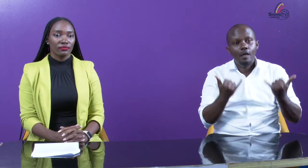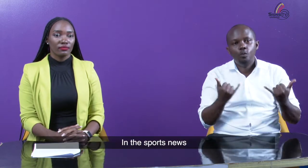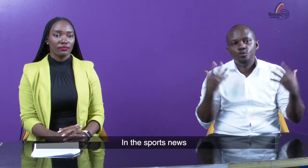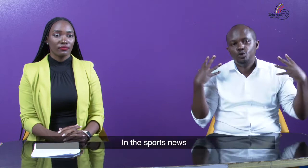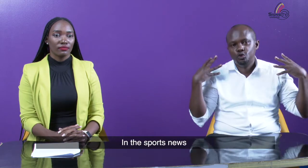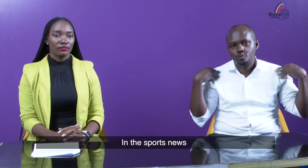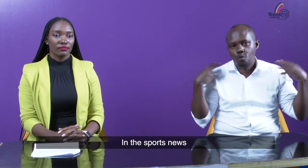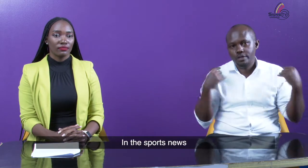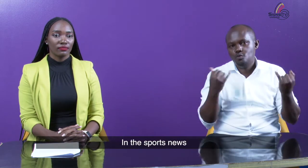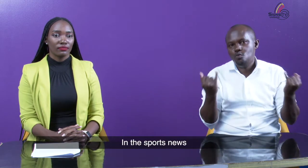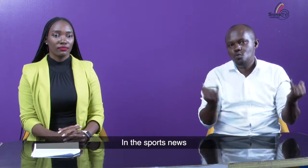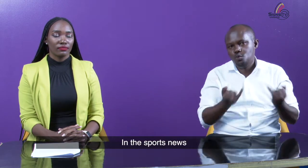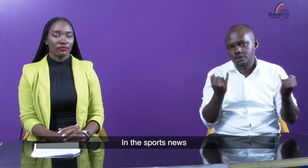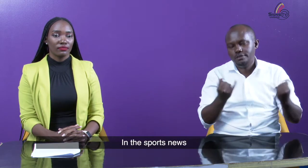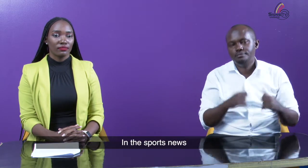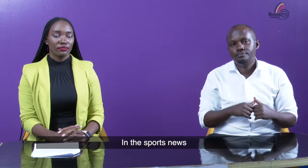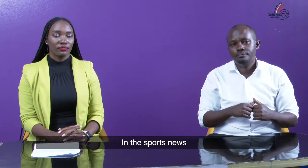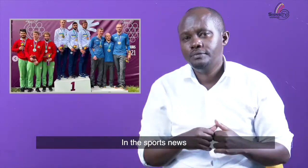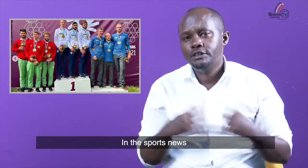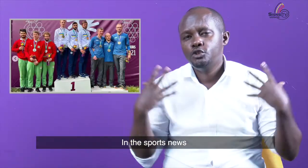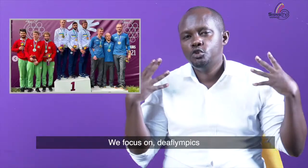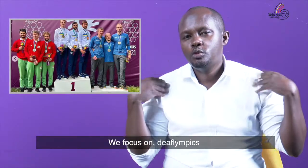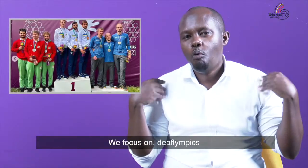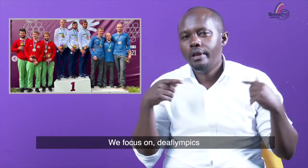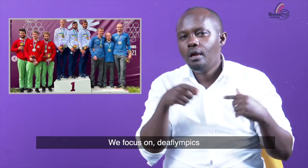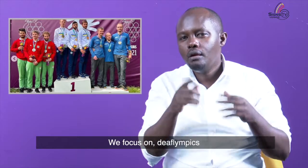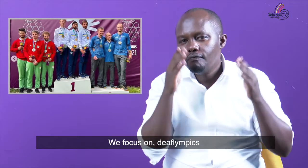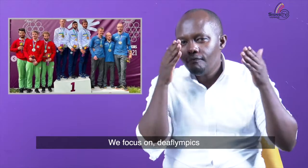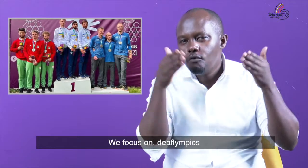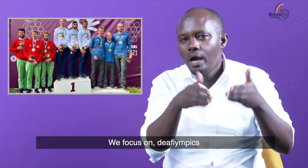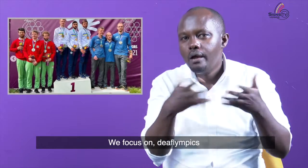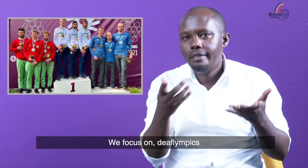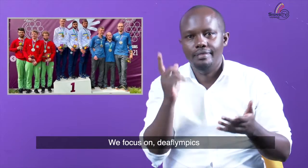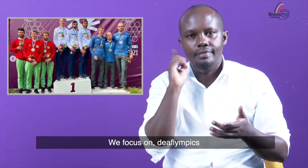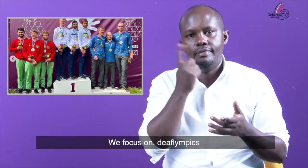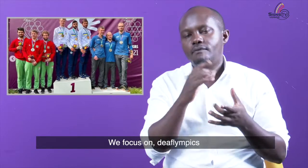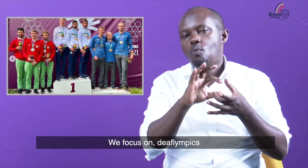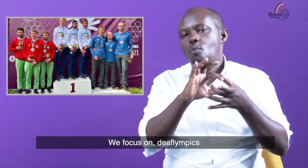In the sports news, we focus on Deaflympics.